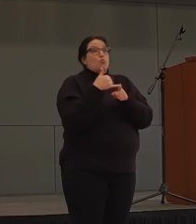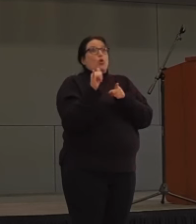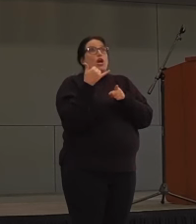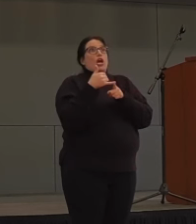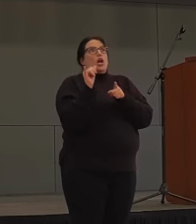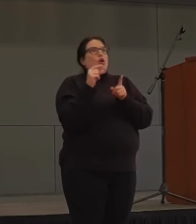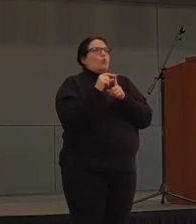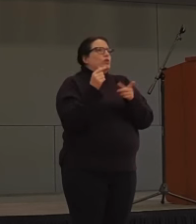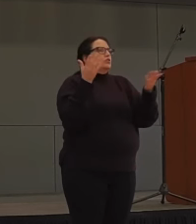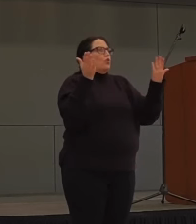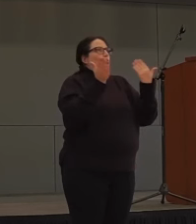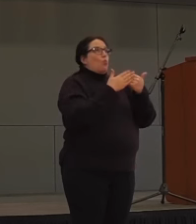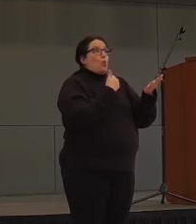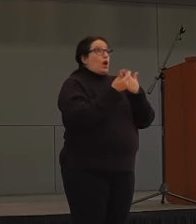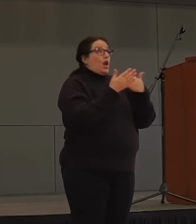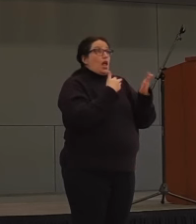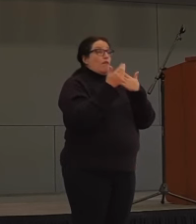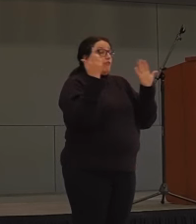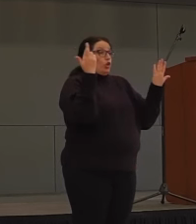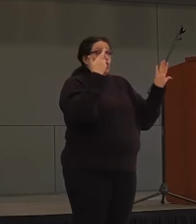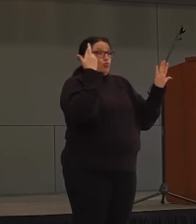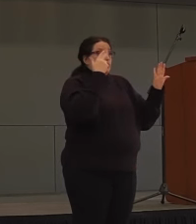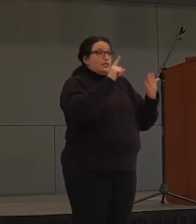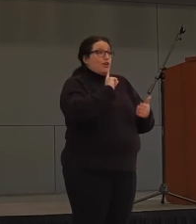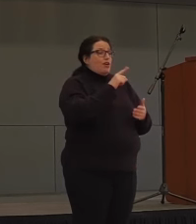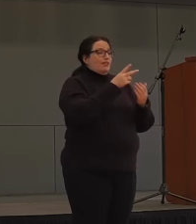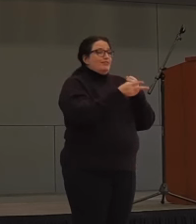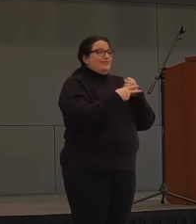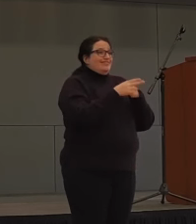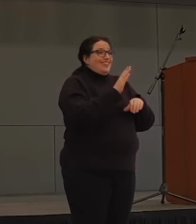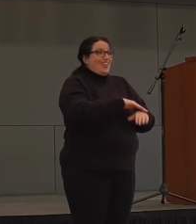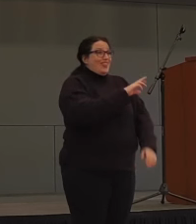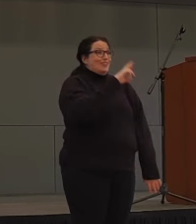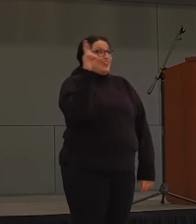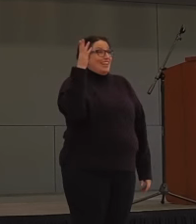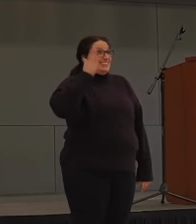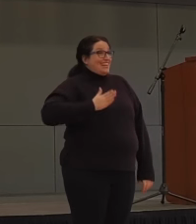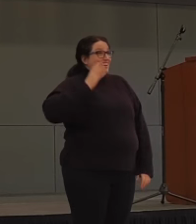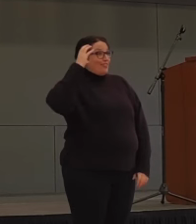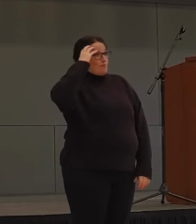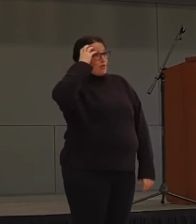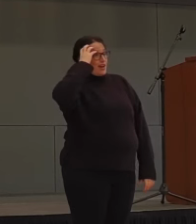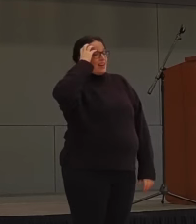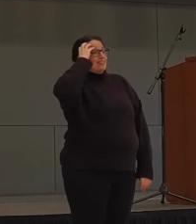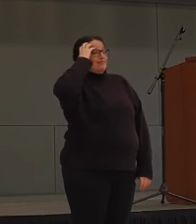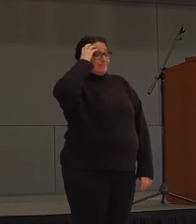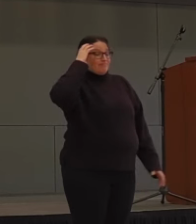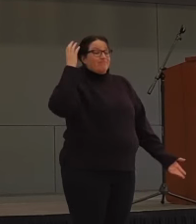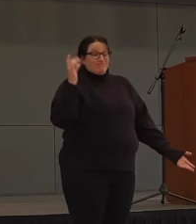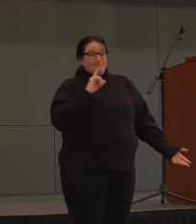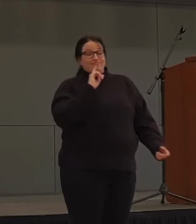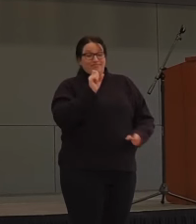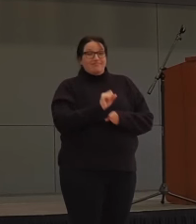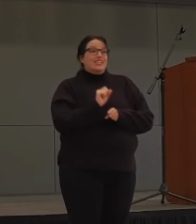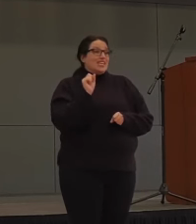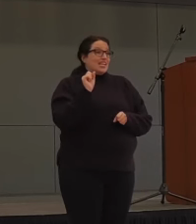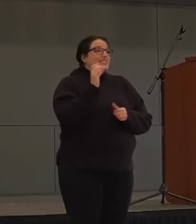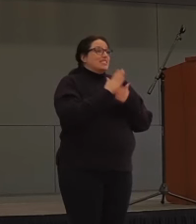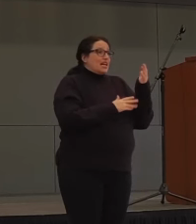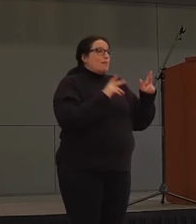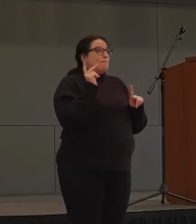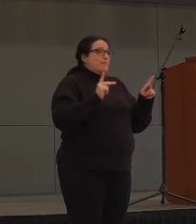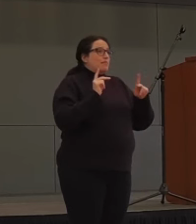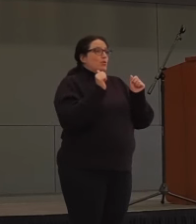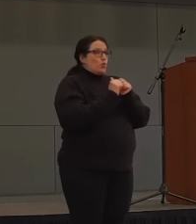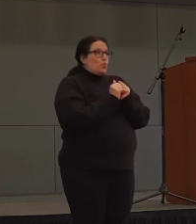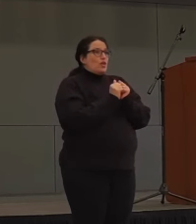for whatever reason, are retained on the right side of the brain, which again explains why some people